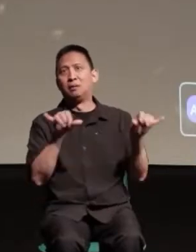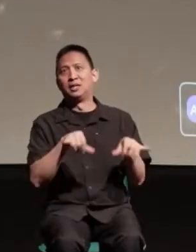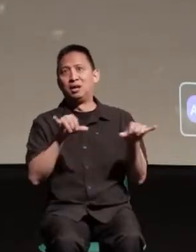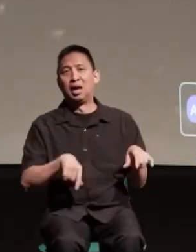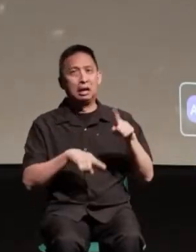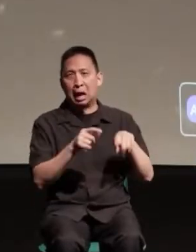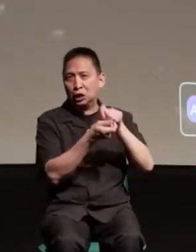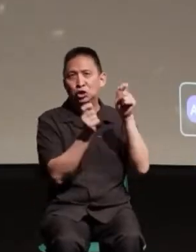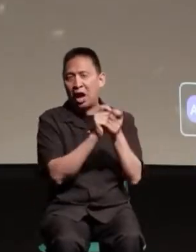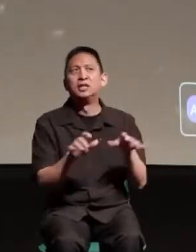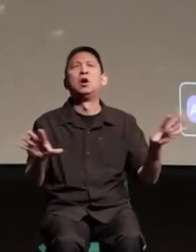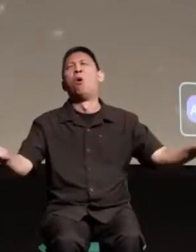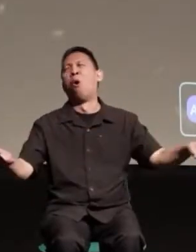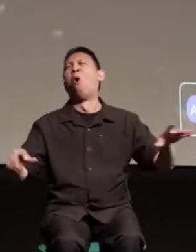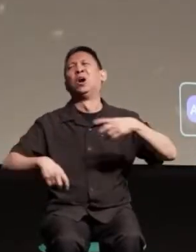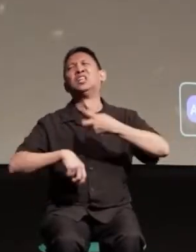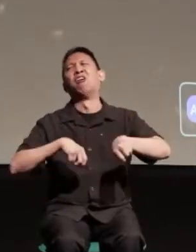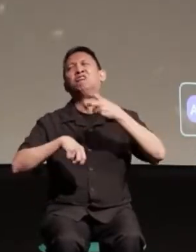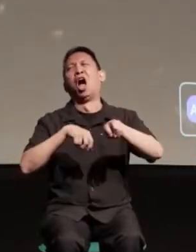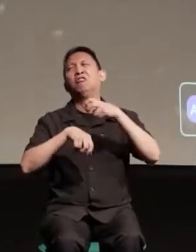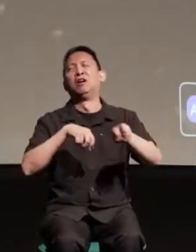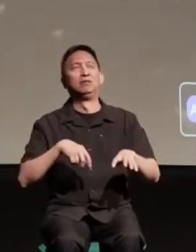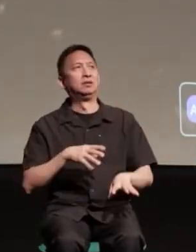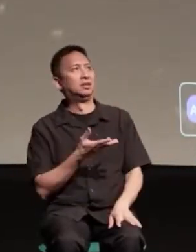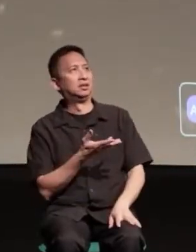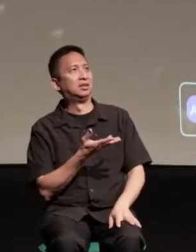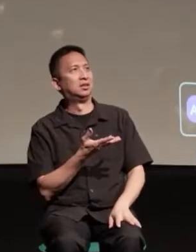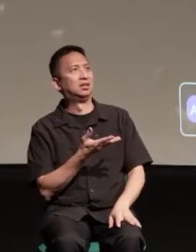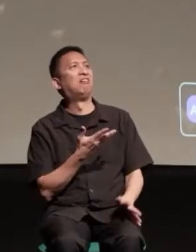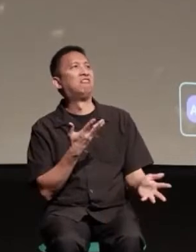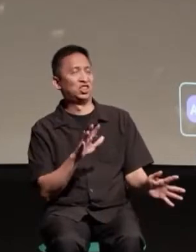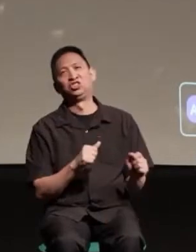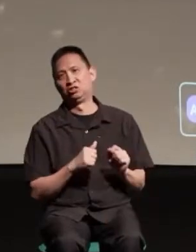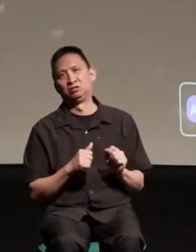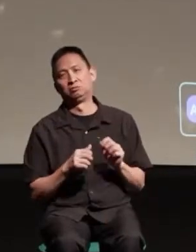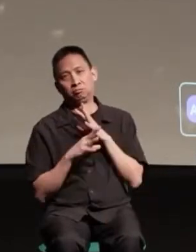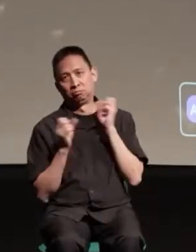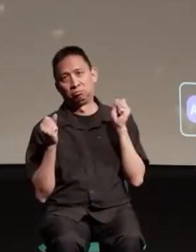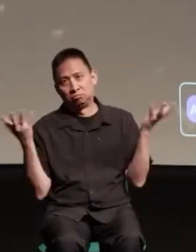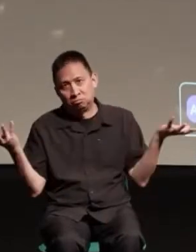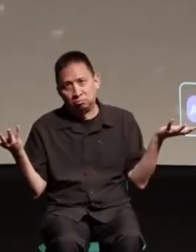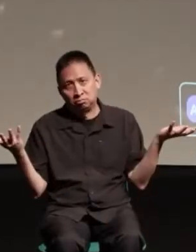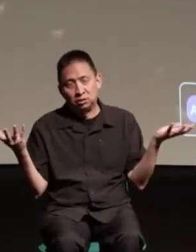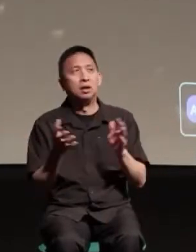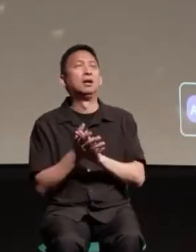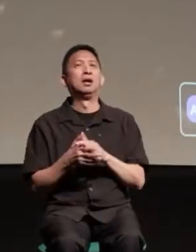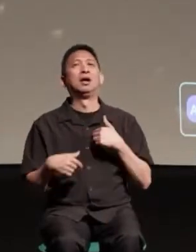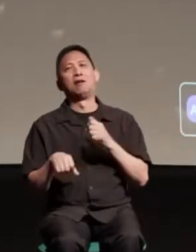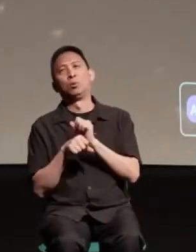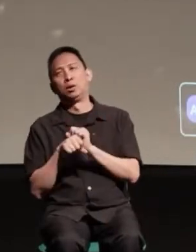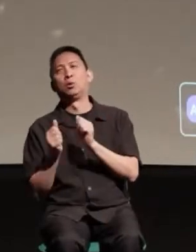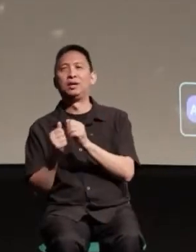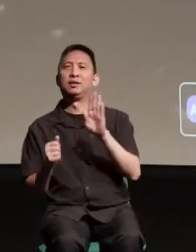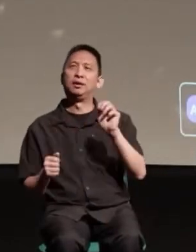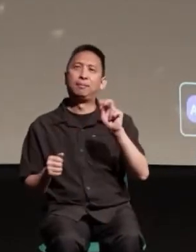possible, I can no longer accept that. And I just want to say, aside from working at BAVAC and